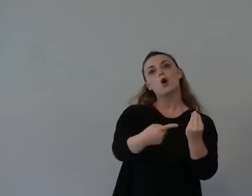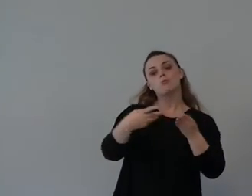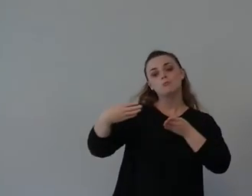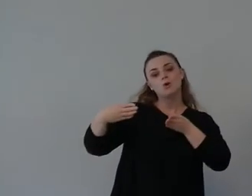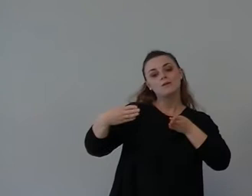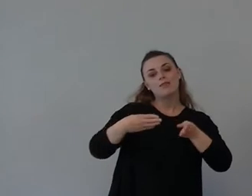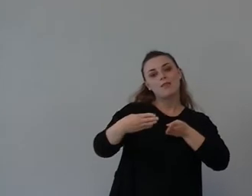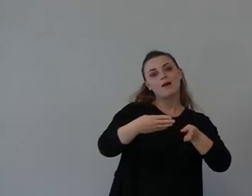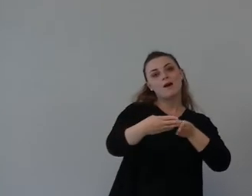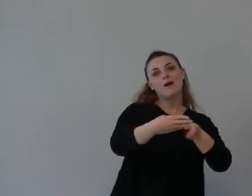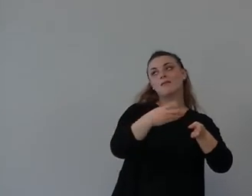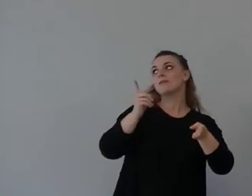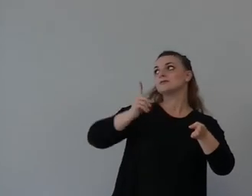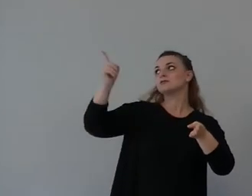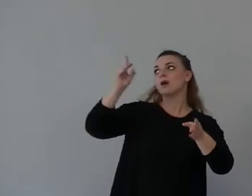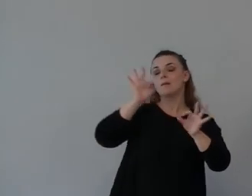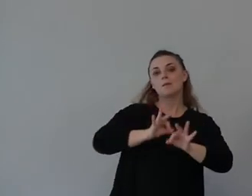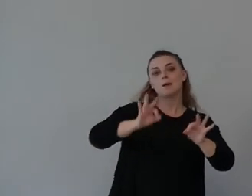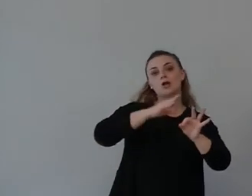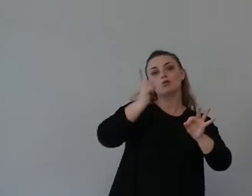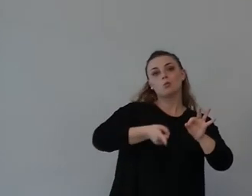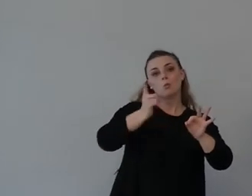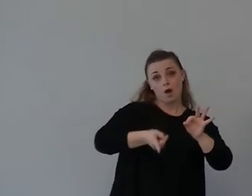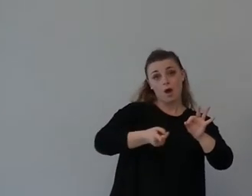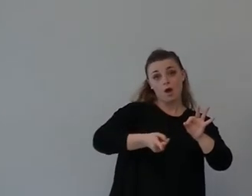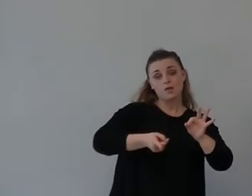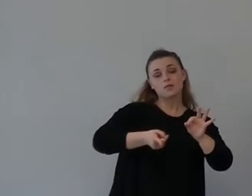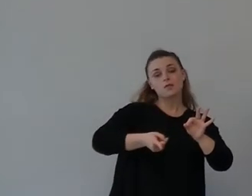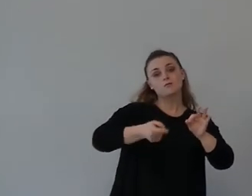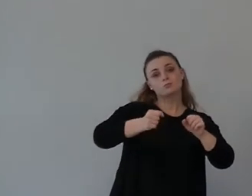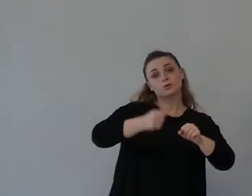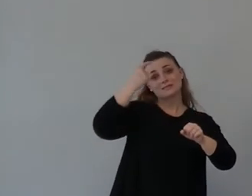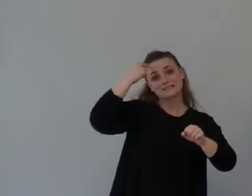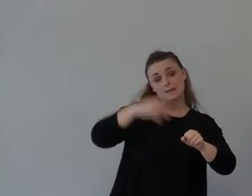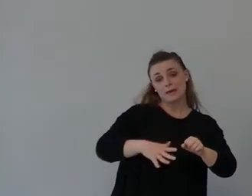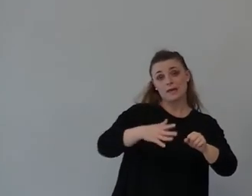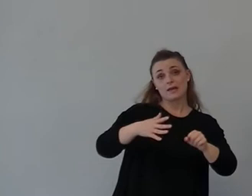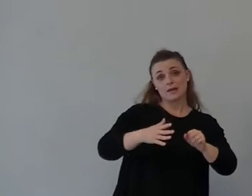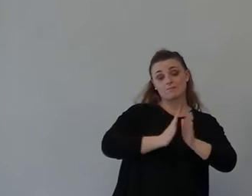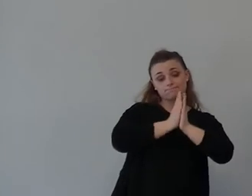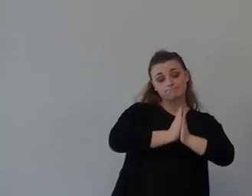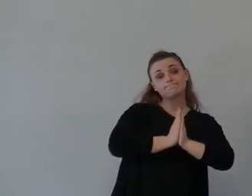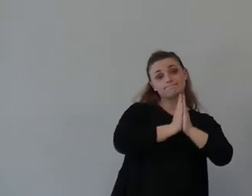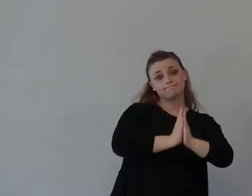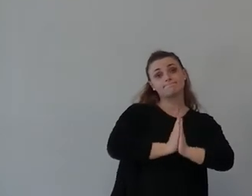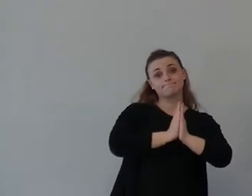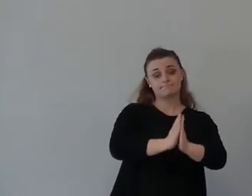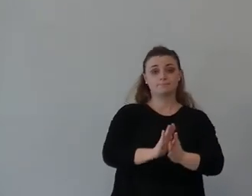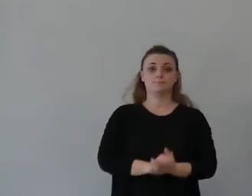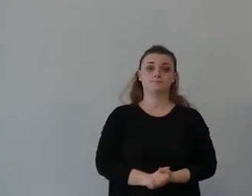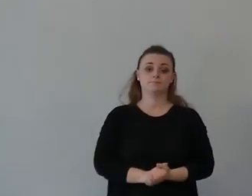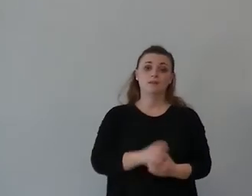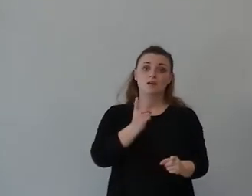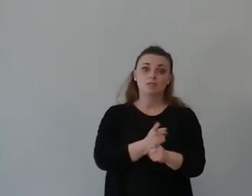me mentre comincio anche a organizzarmi. I even need to start putting my resume together. Devo cominciare addirittura a fare il mio